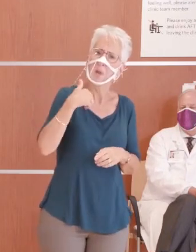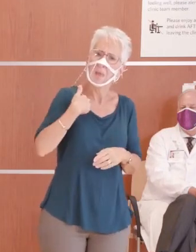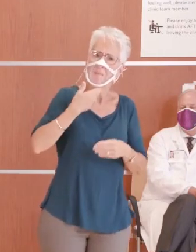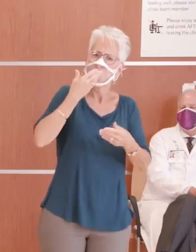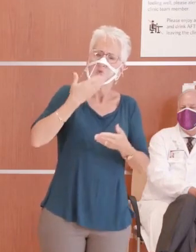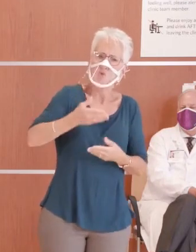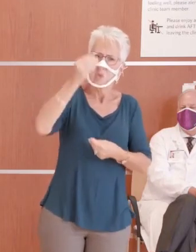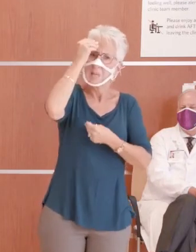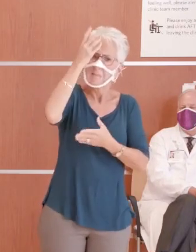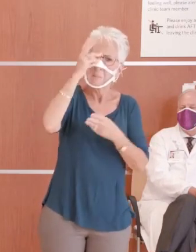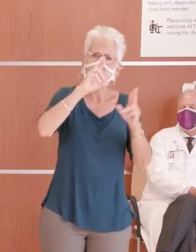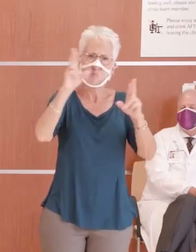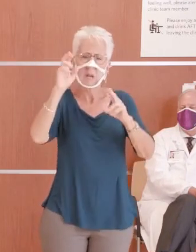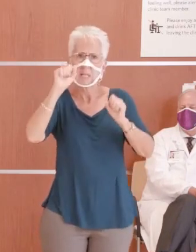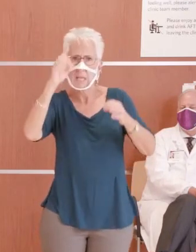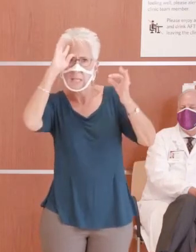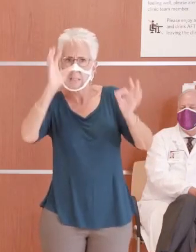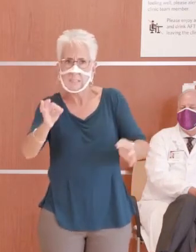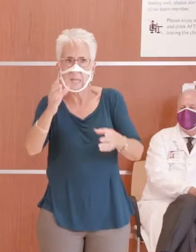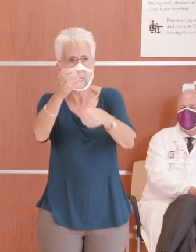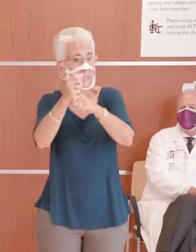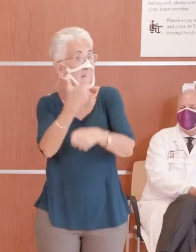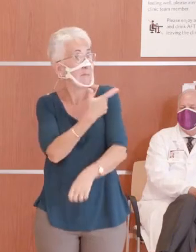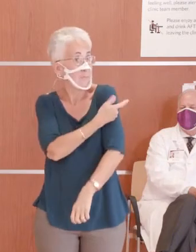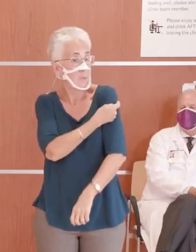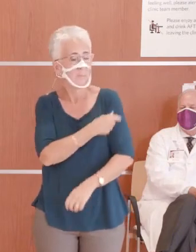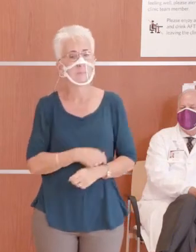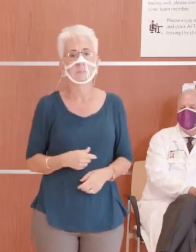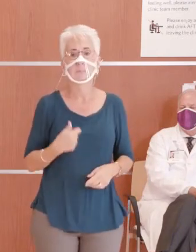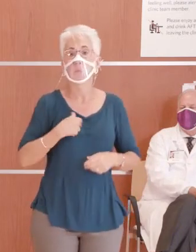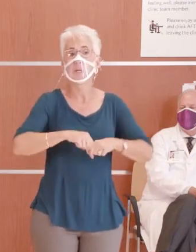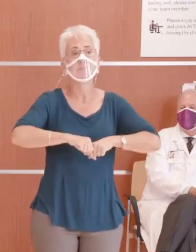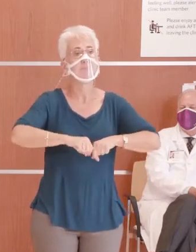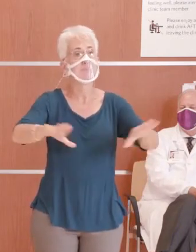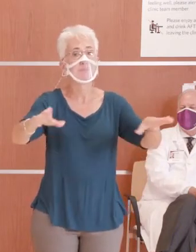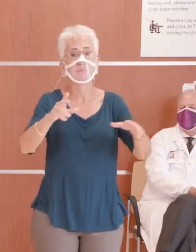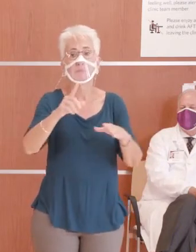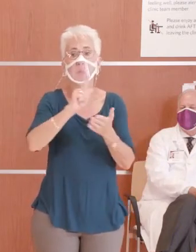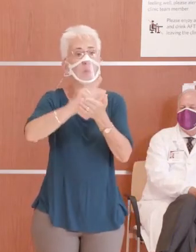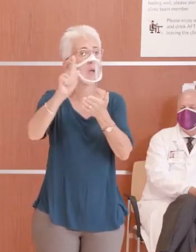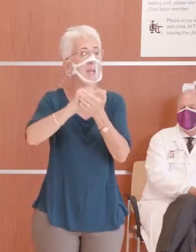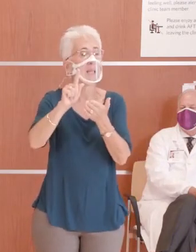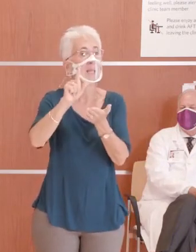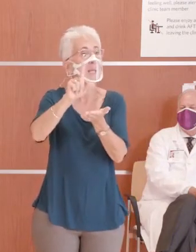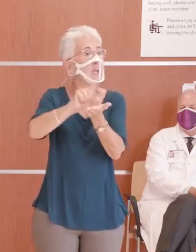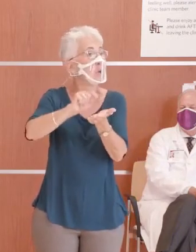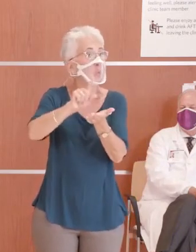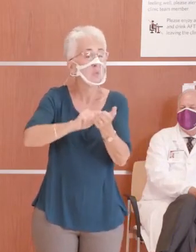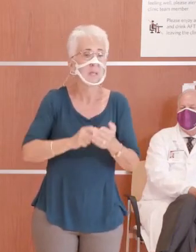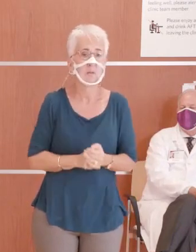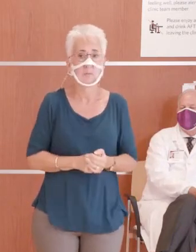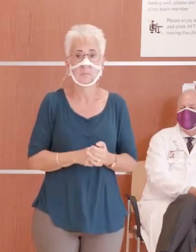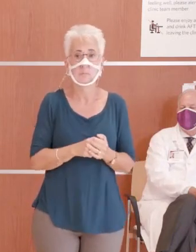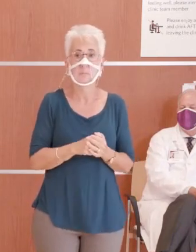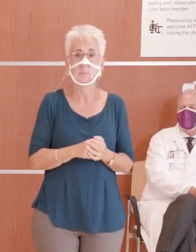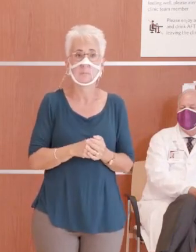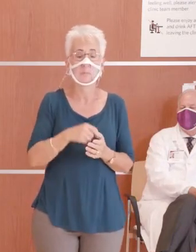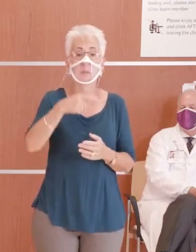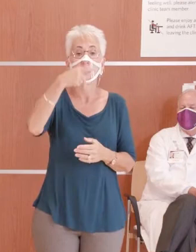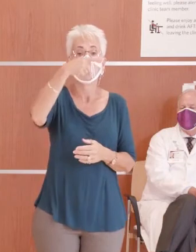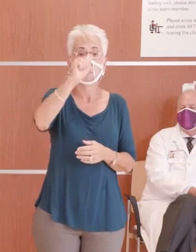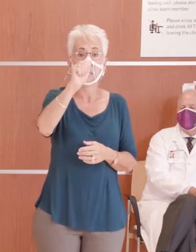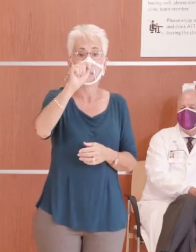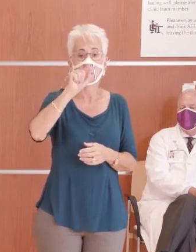be vaccinated. We have weekly newsletters that go out. You can sign up for a newsletter with your email at